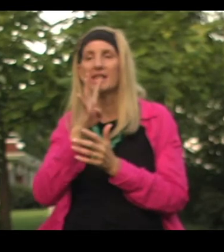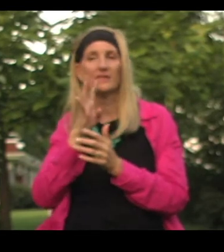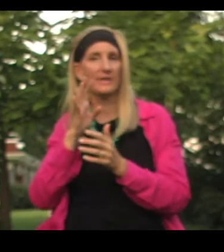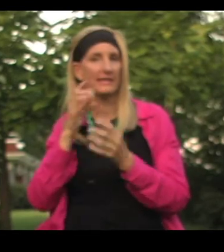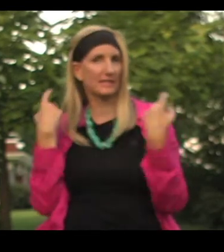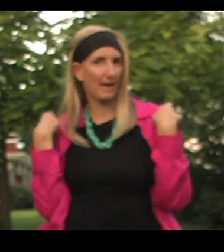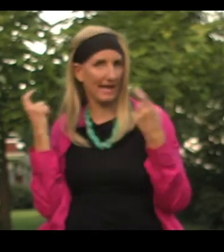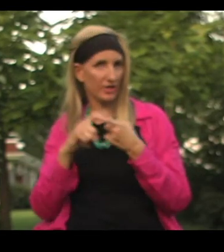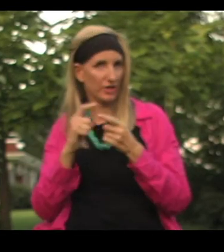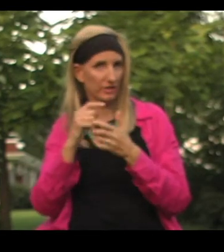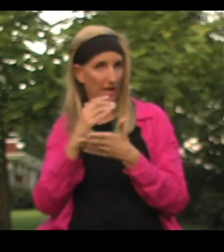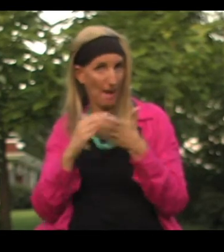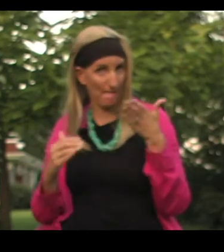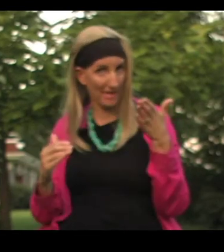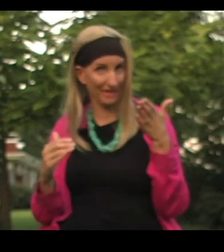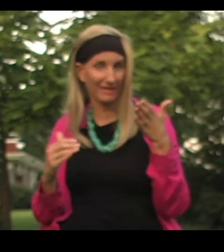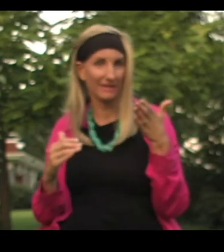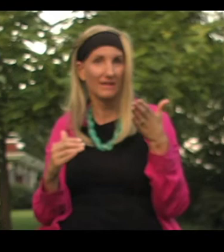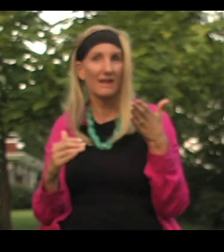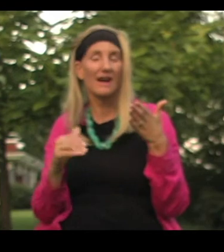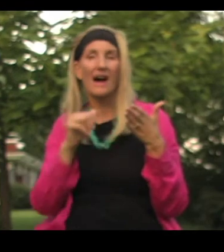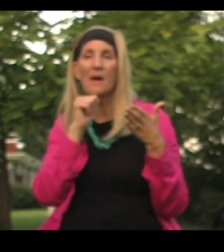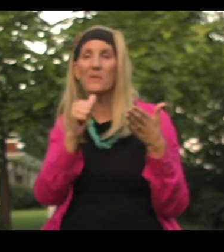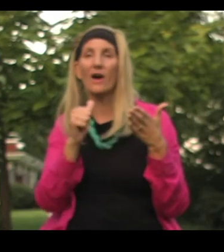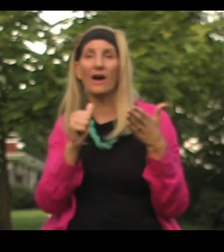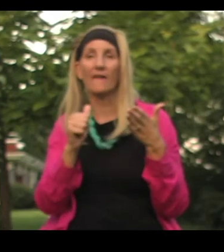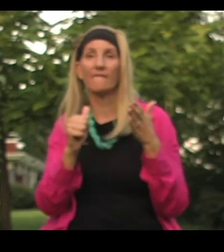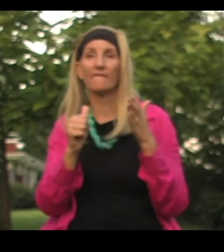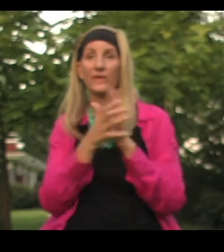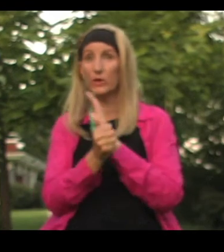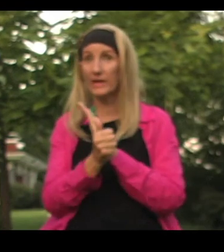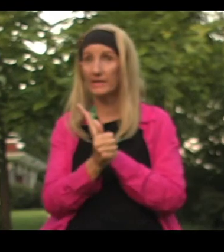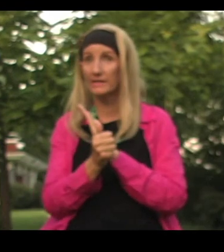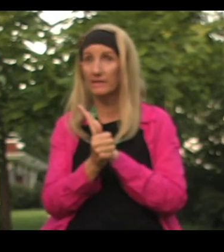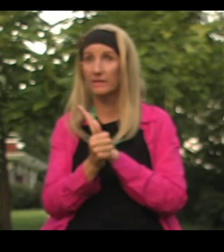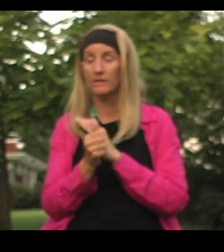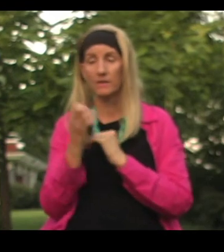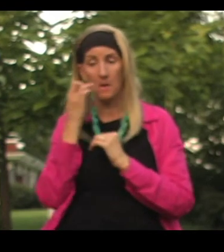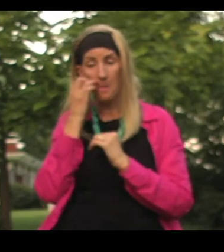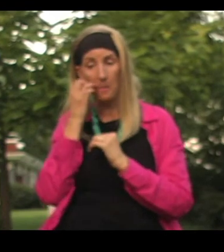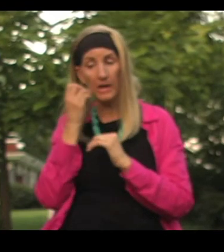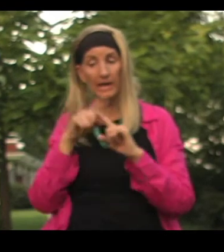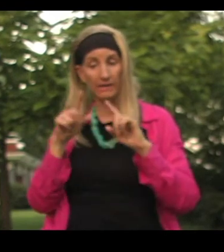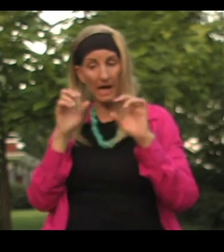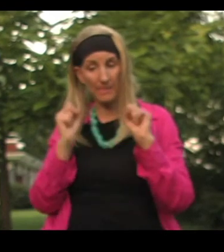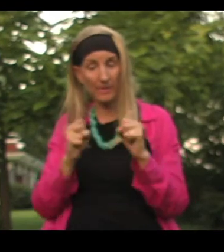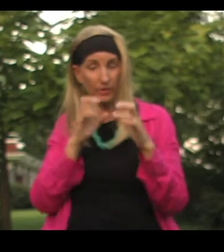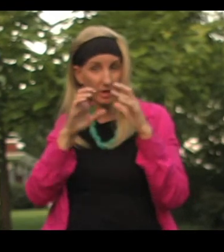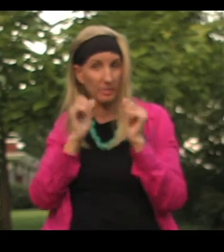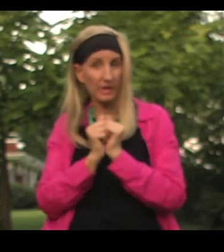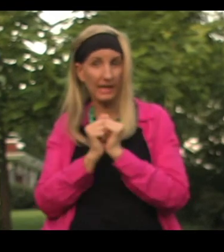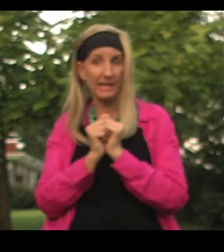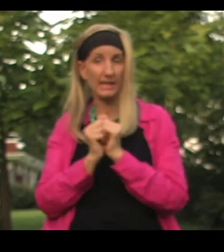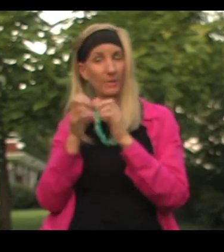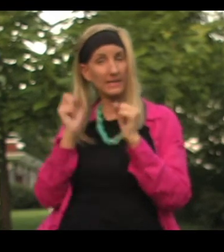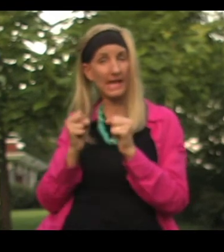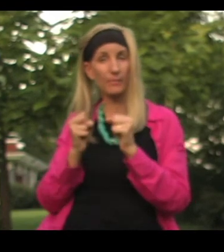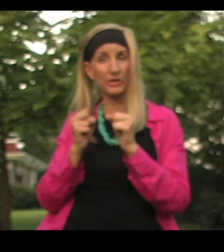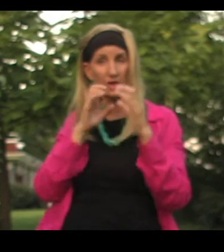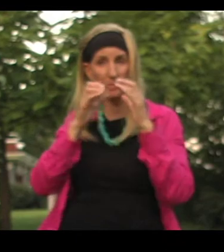speak Spanish some. I'm not fluent, but I'm able to communicate. And I was able to